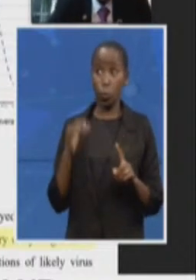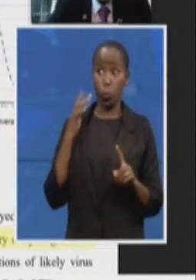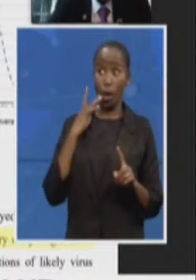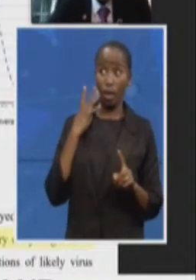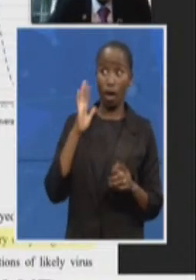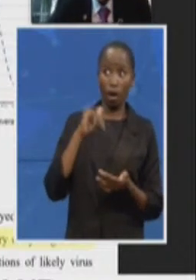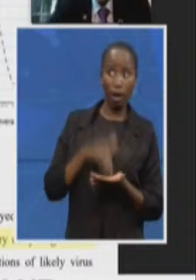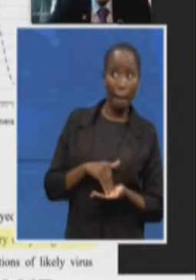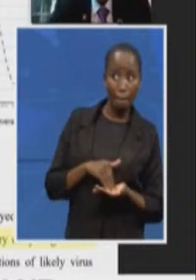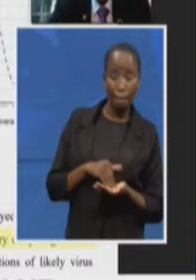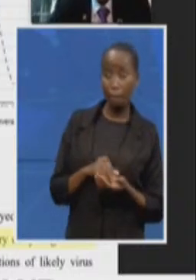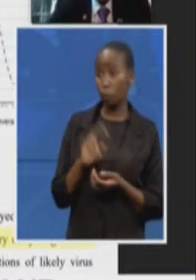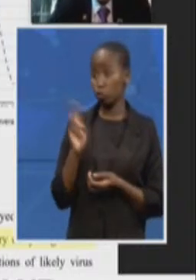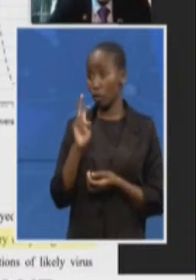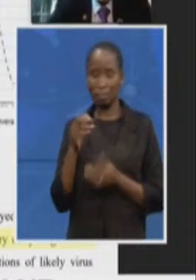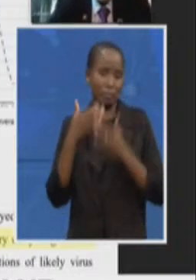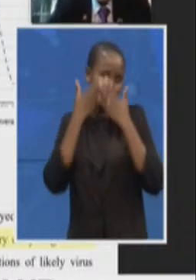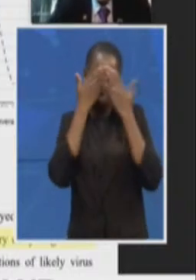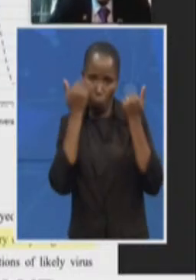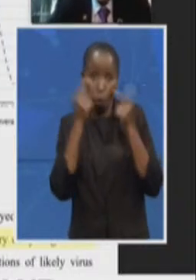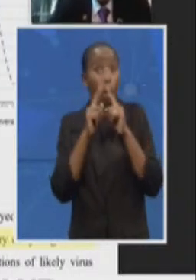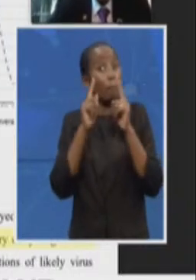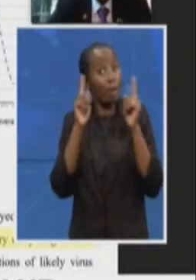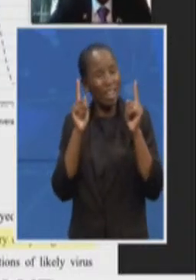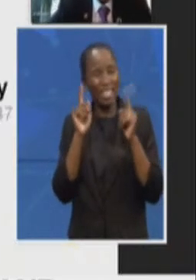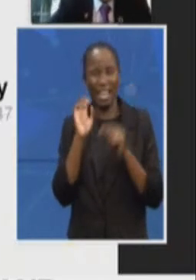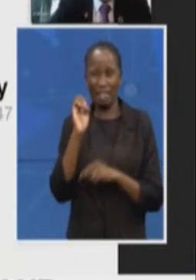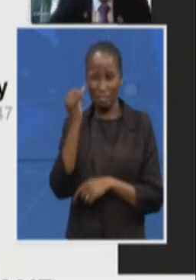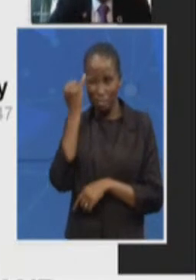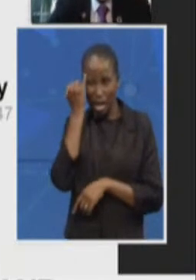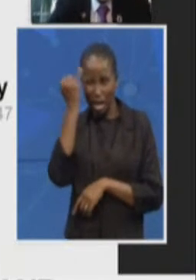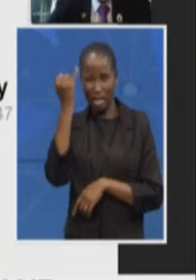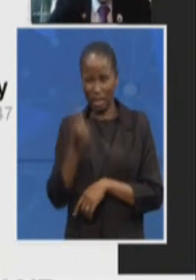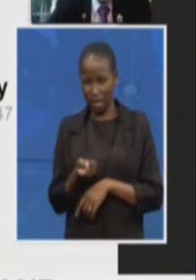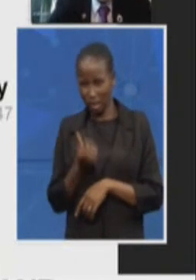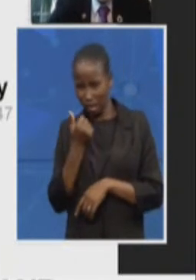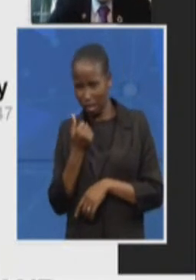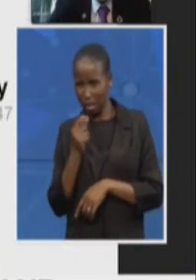and some predictions about what was the likely scenarios.